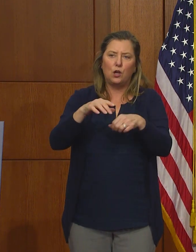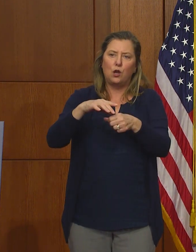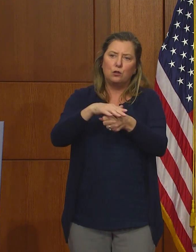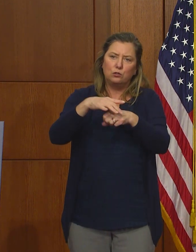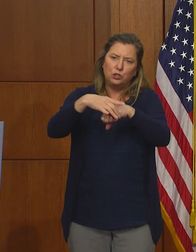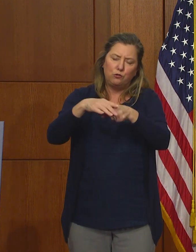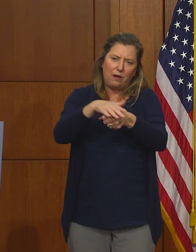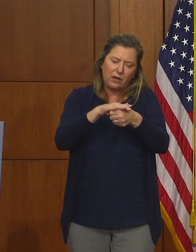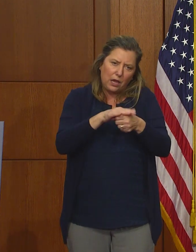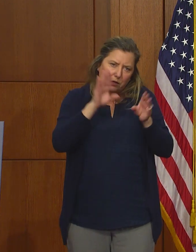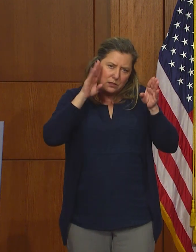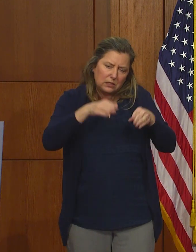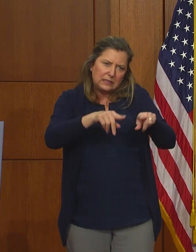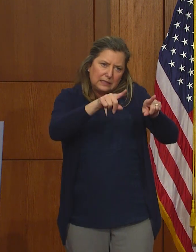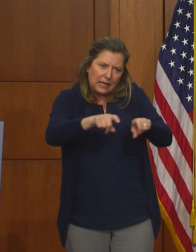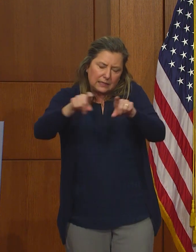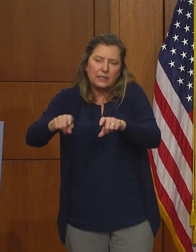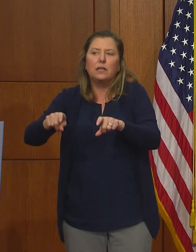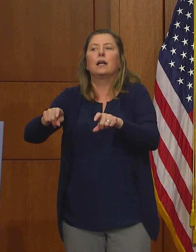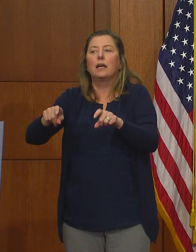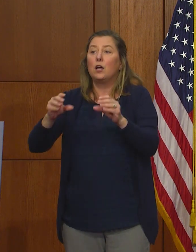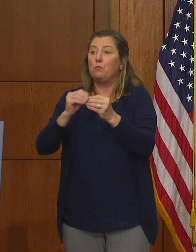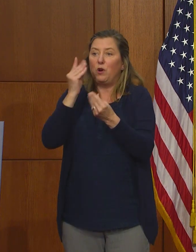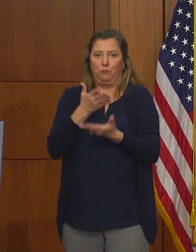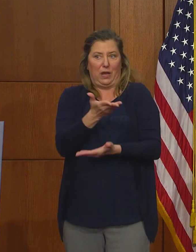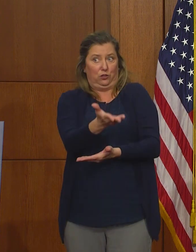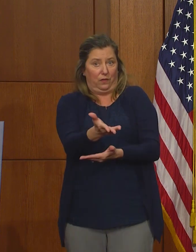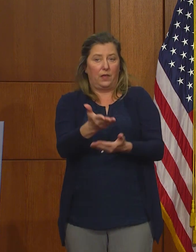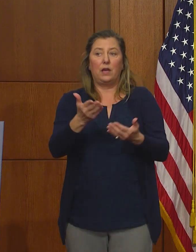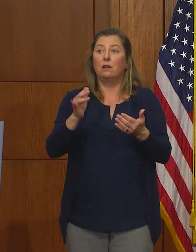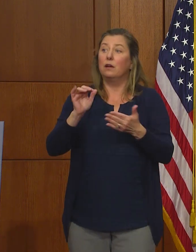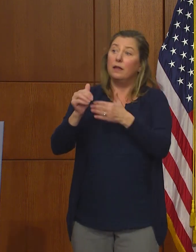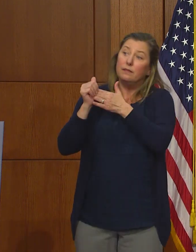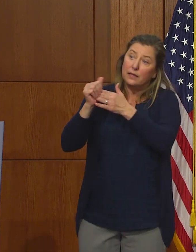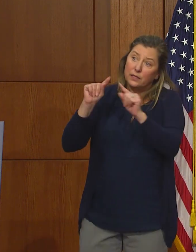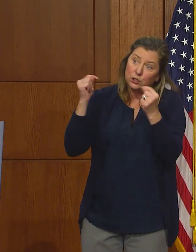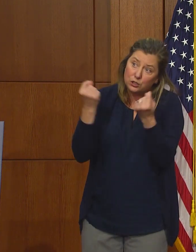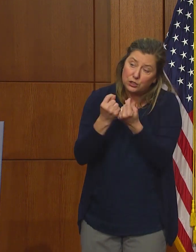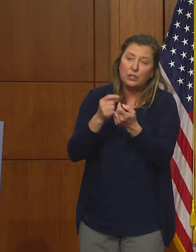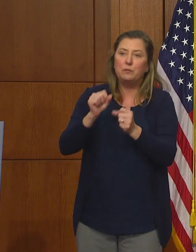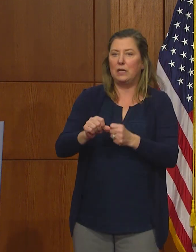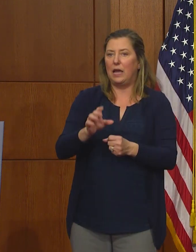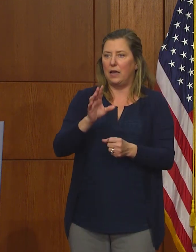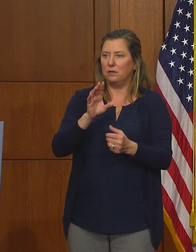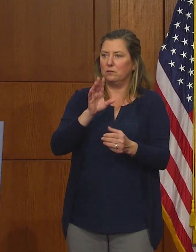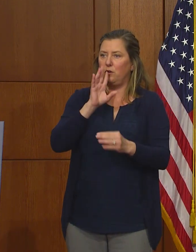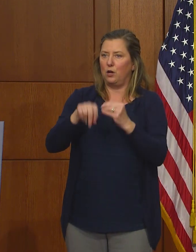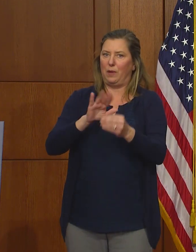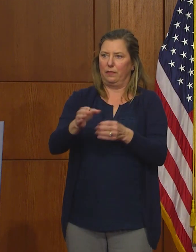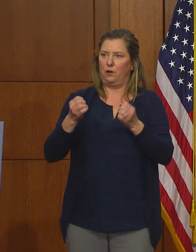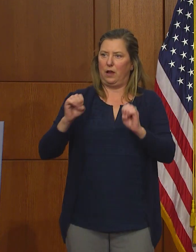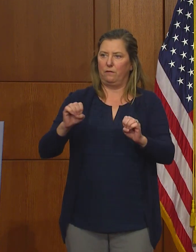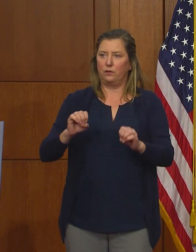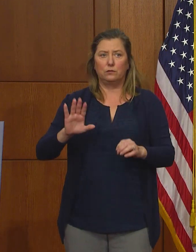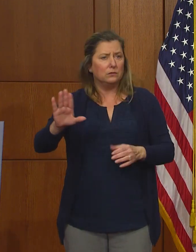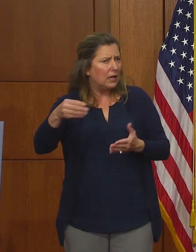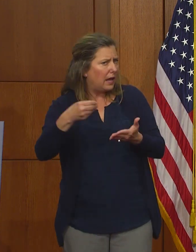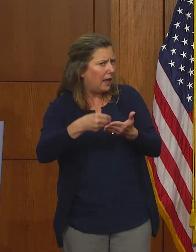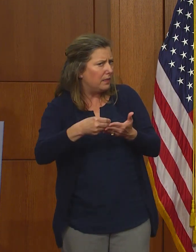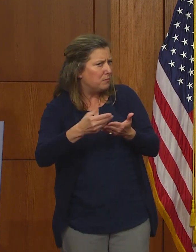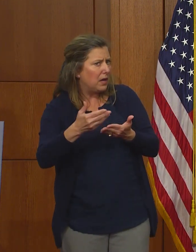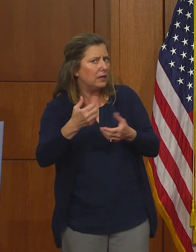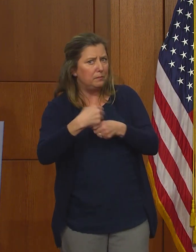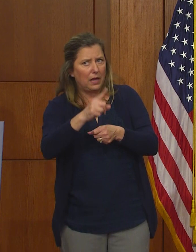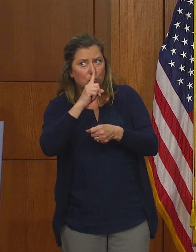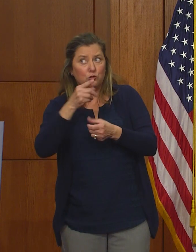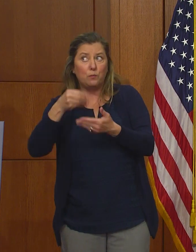targeted testing. But again, more information is available there, and that leadership team can speak directly to their efforts. And the funding piece, making sure